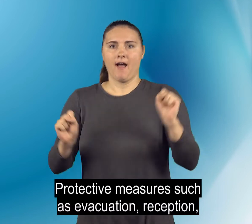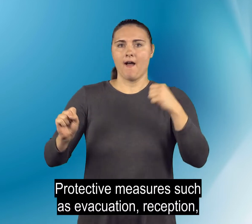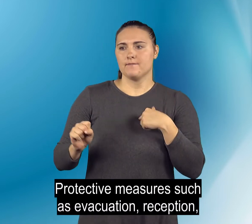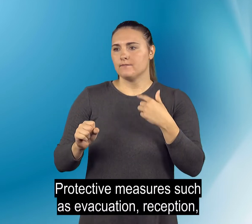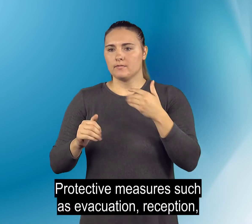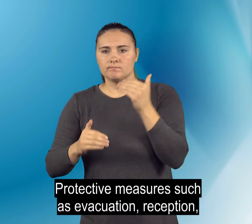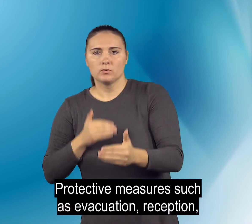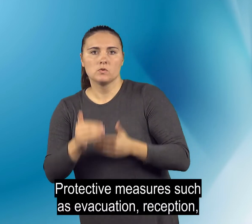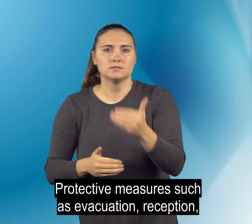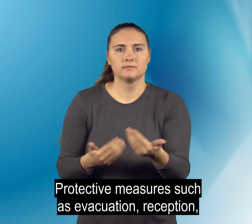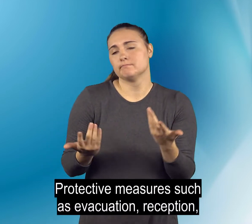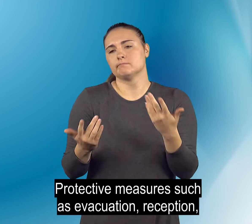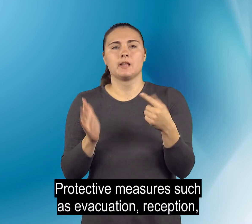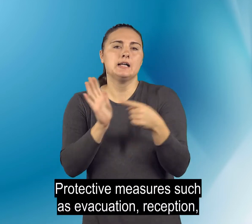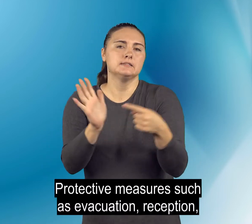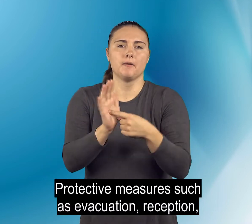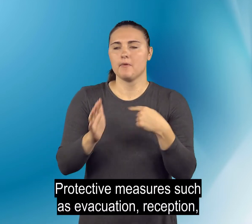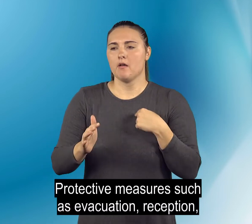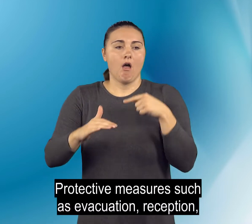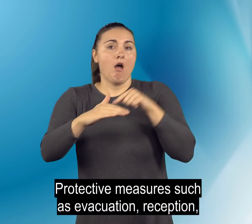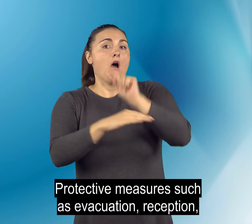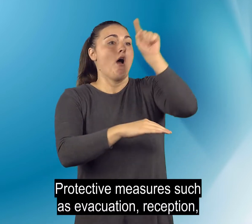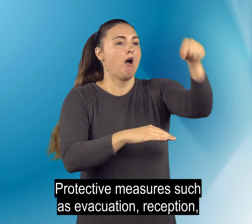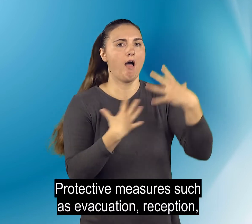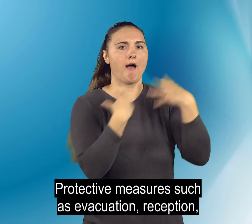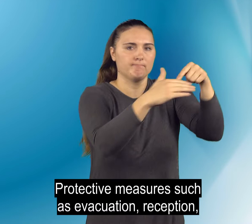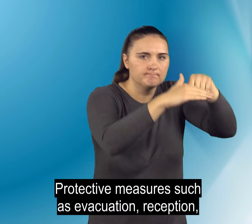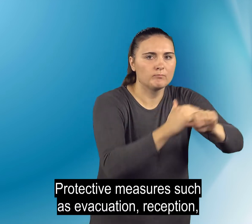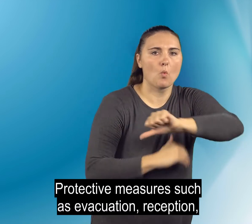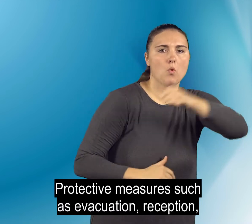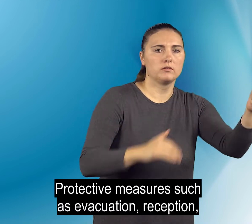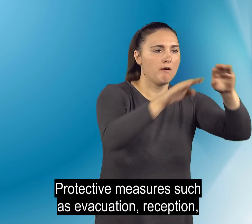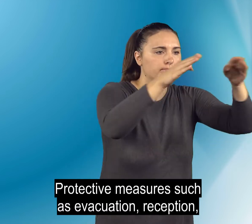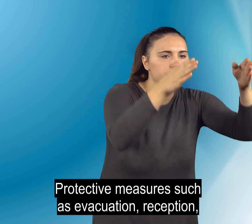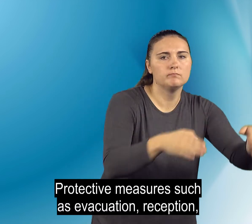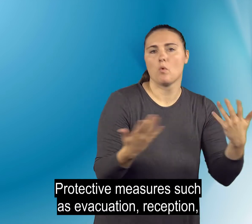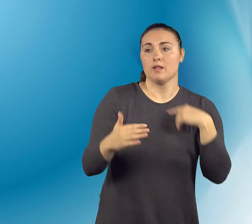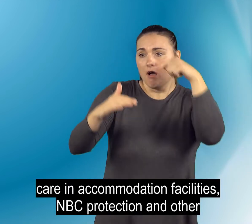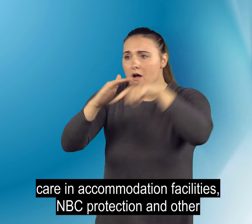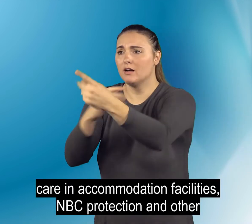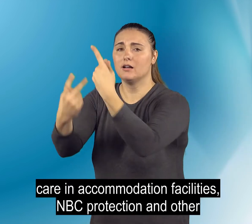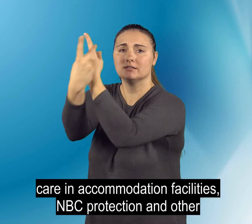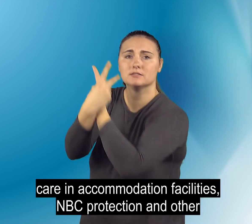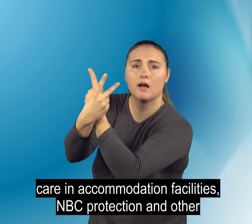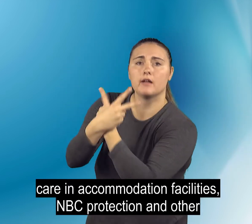Protective measures such as evacuation, reception, care in accommodation facilities,